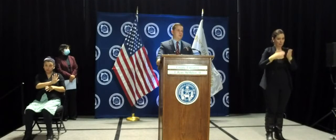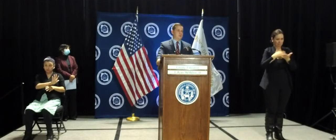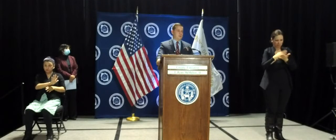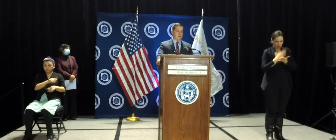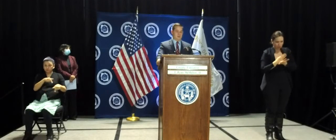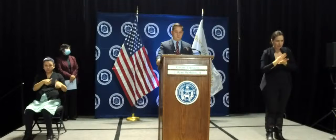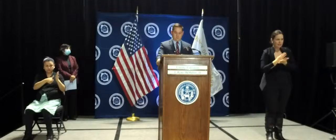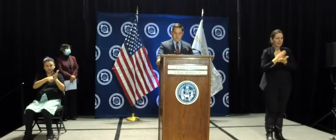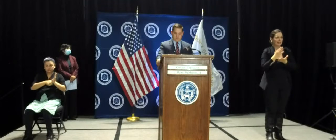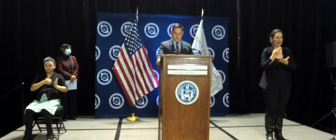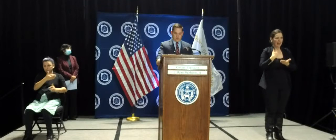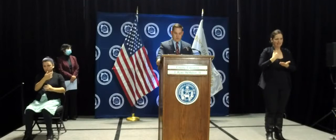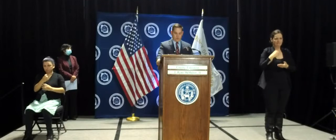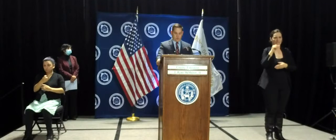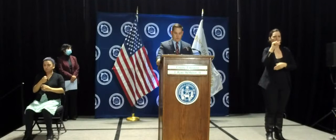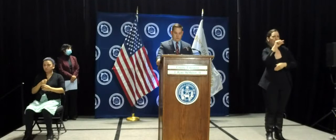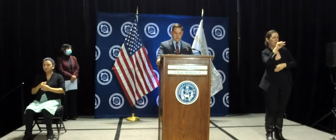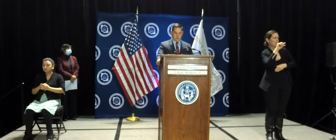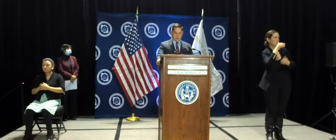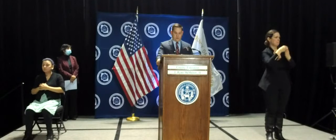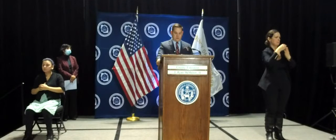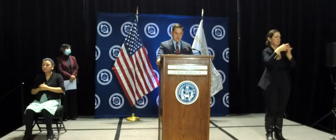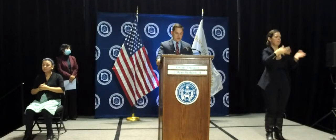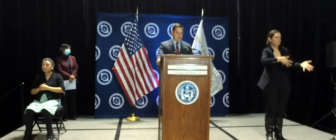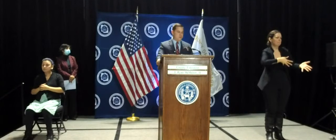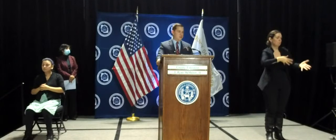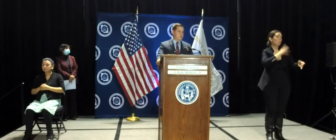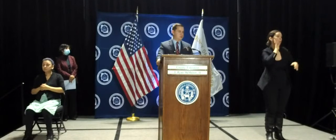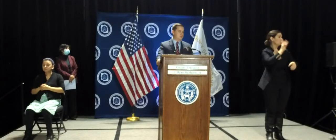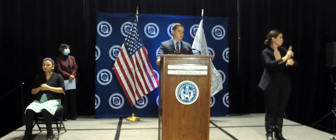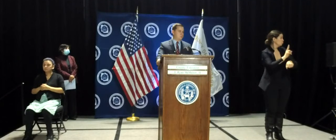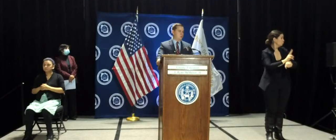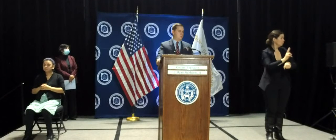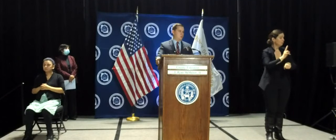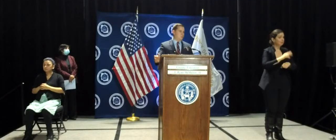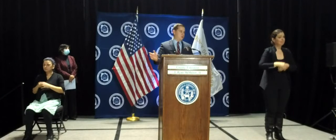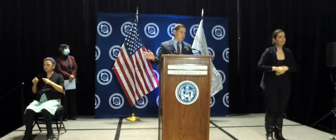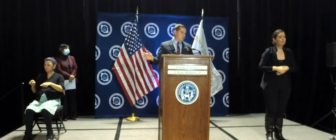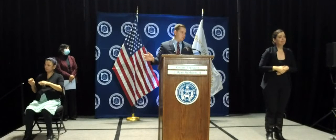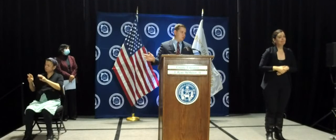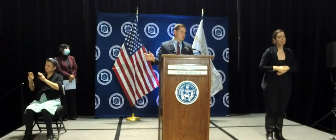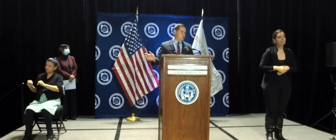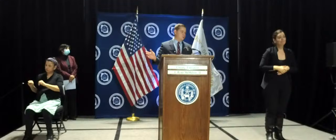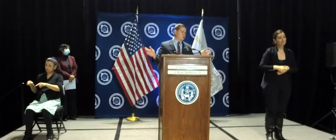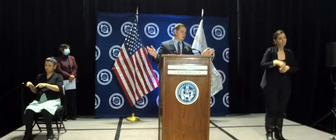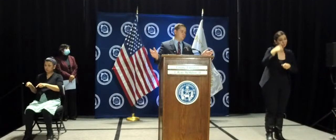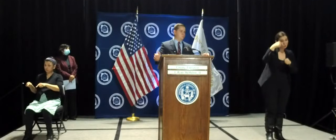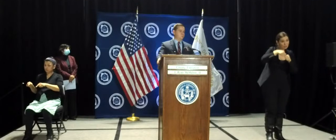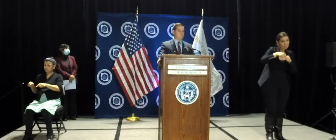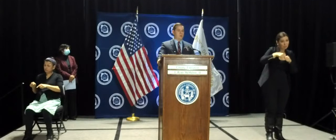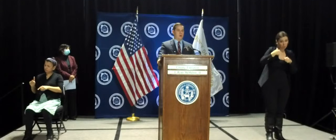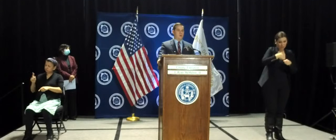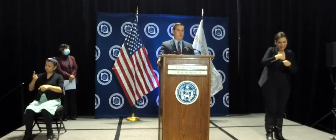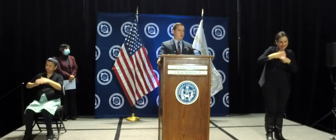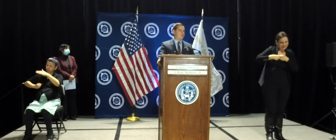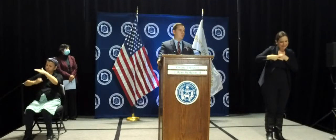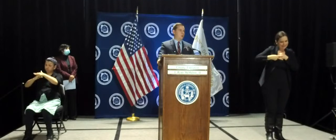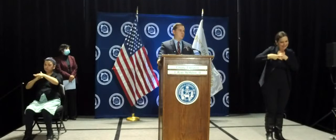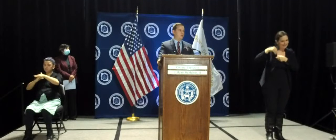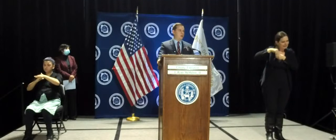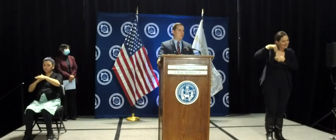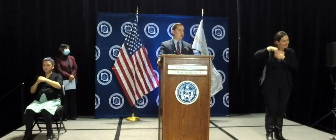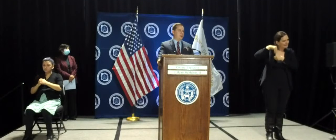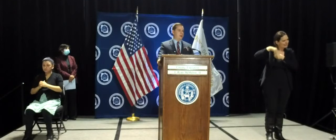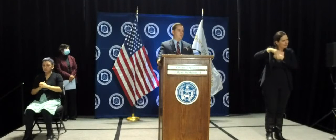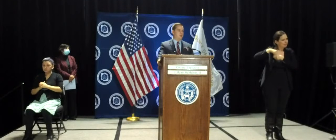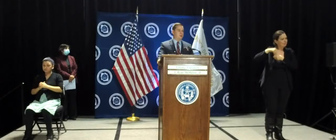use, look at your reserves for, it's this. But we're in the beginning of a budget year, so we don't have to worry